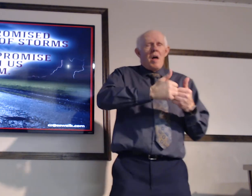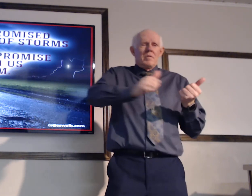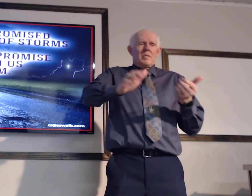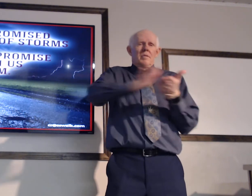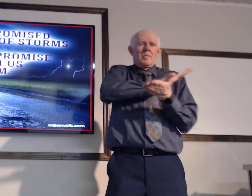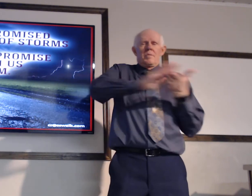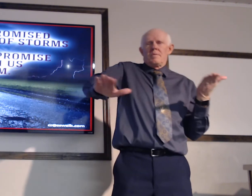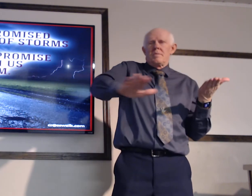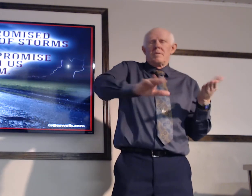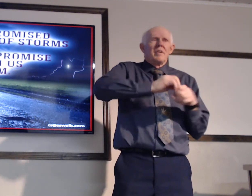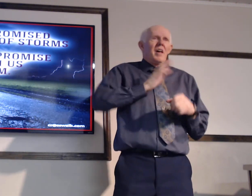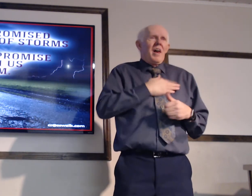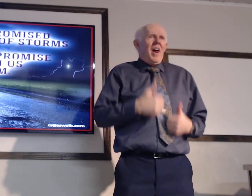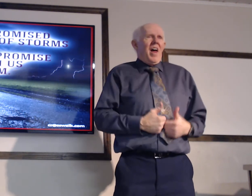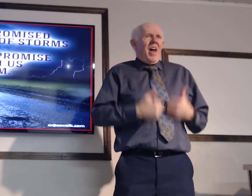But He does promise.